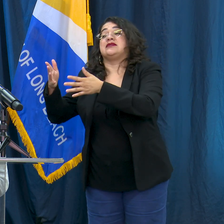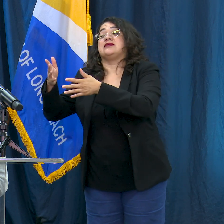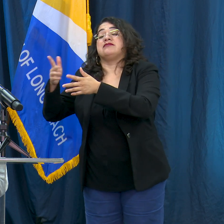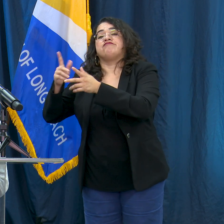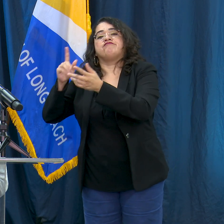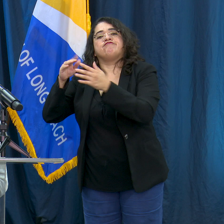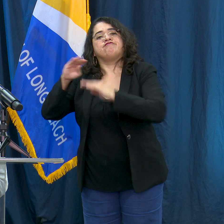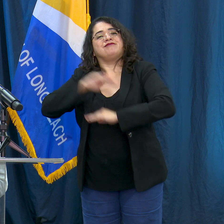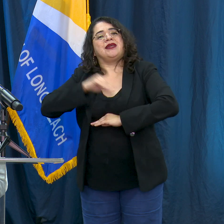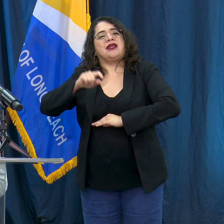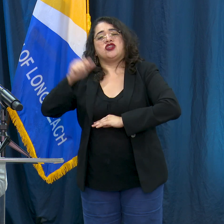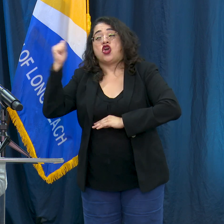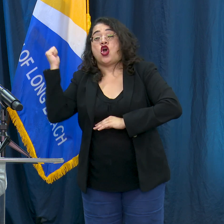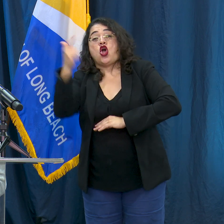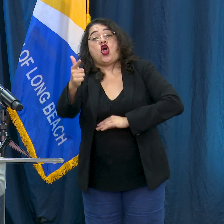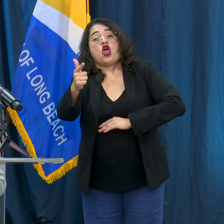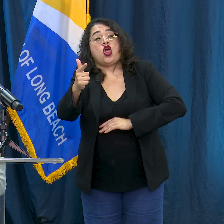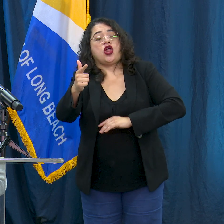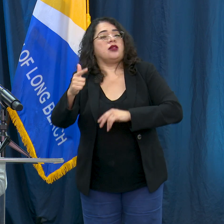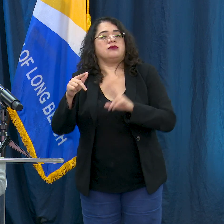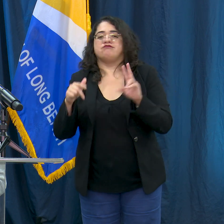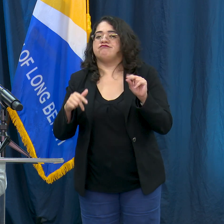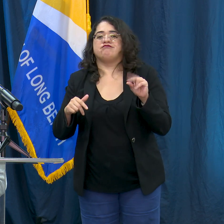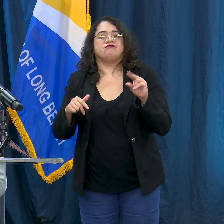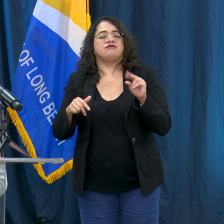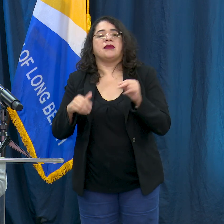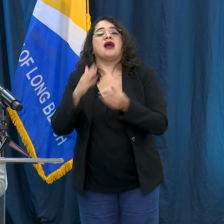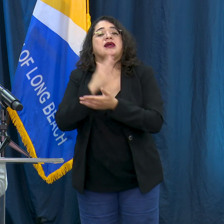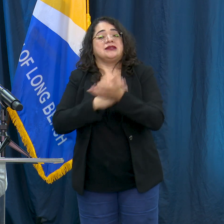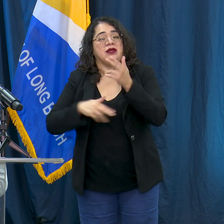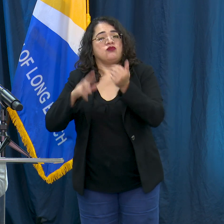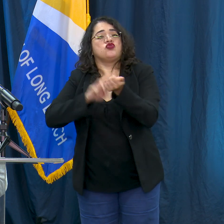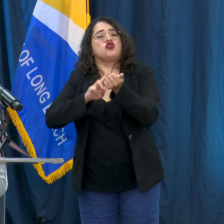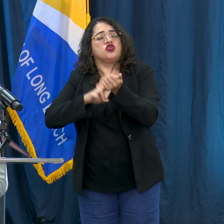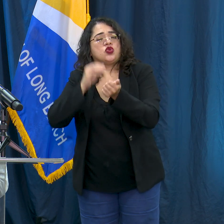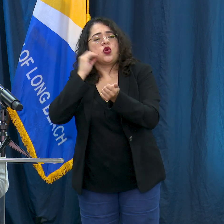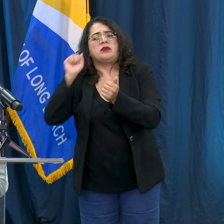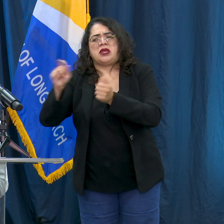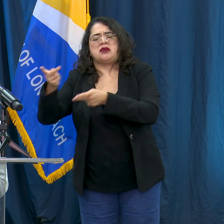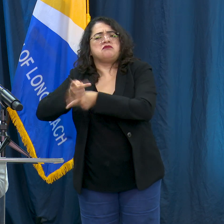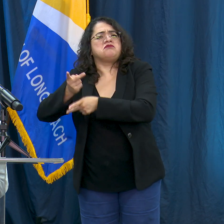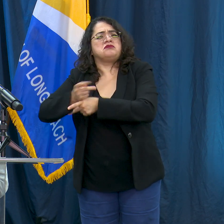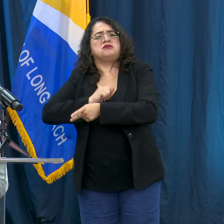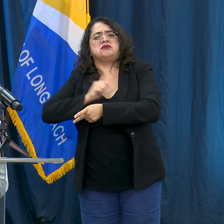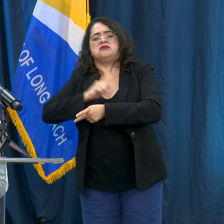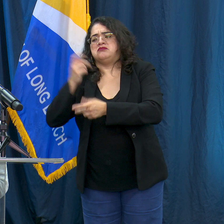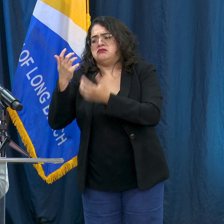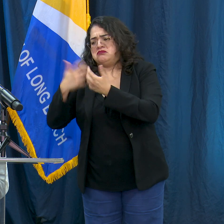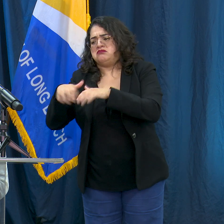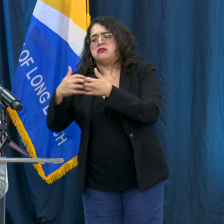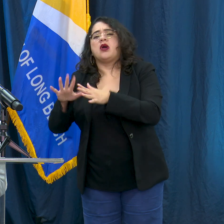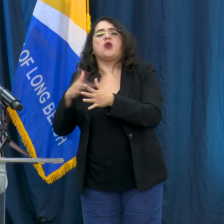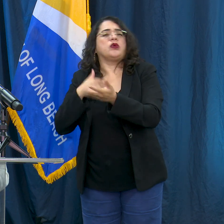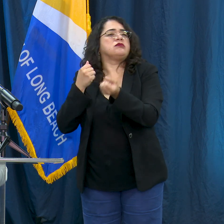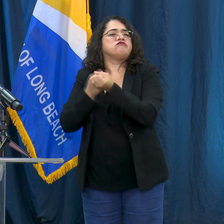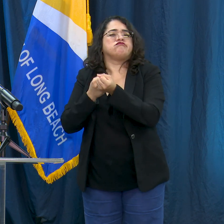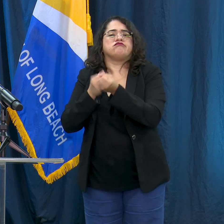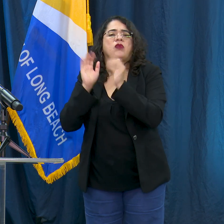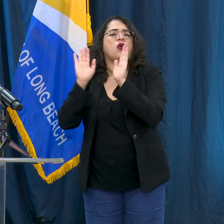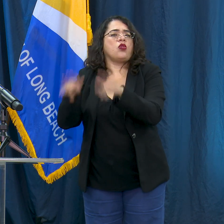process, and then some nursing homes have the capacity to do that all on their own, and we are supporting them in that process.